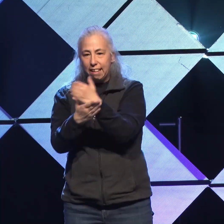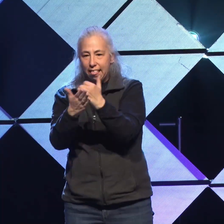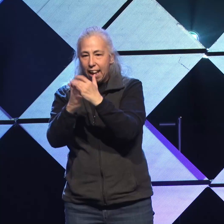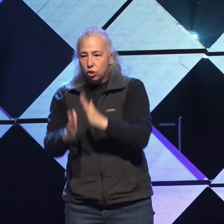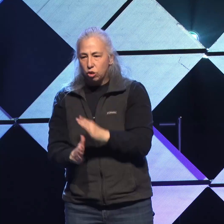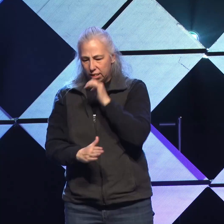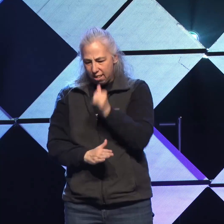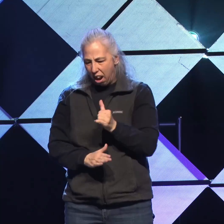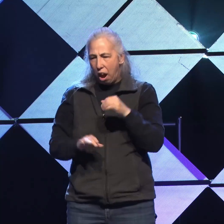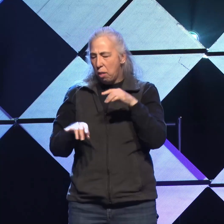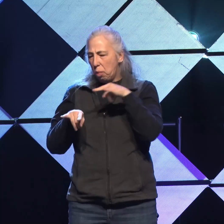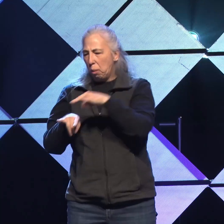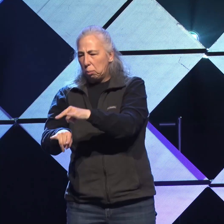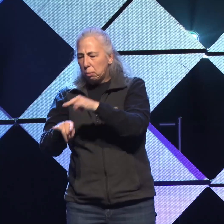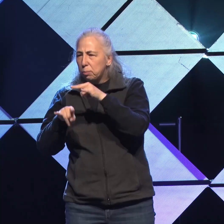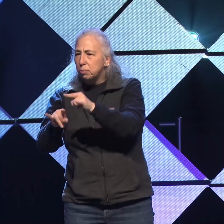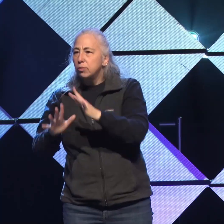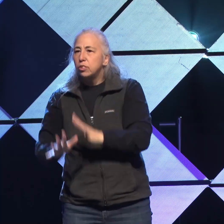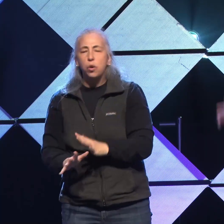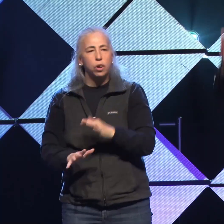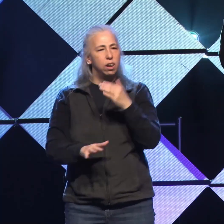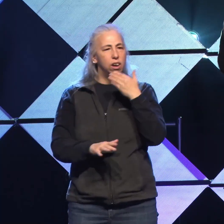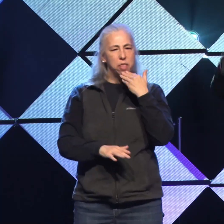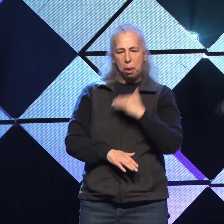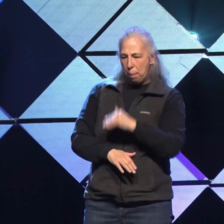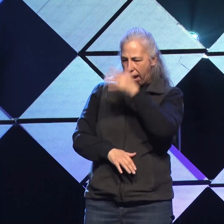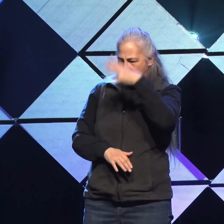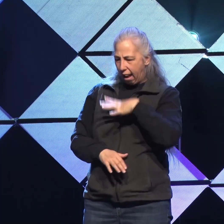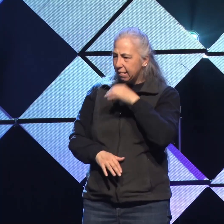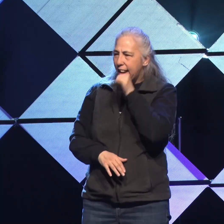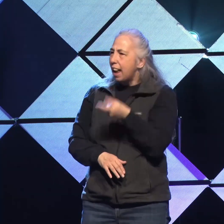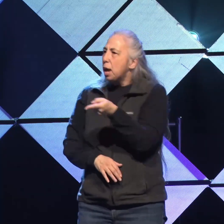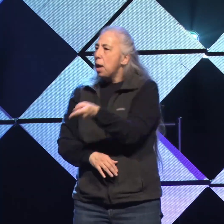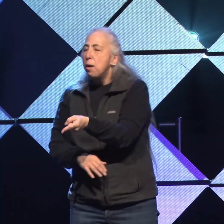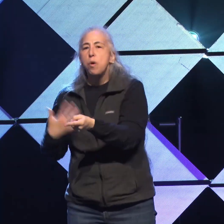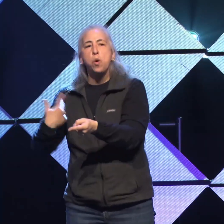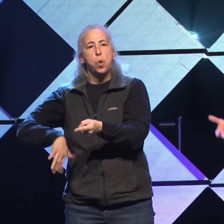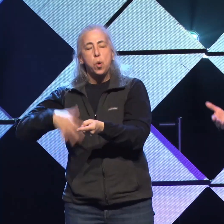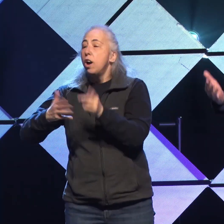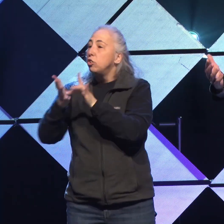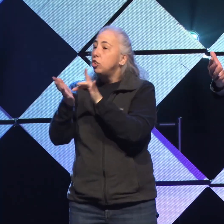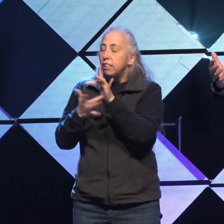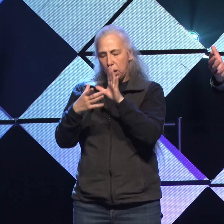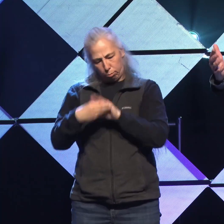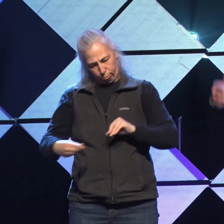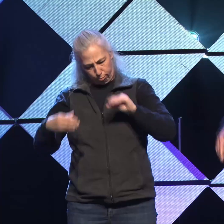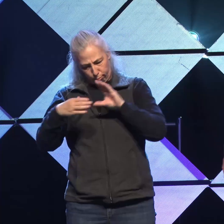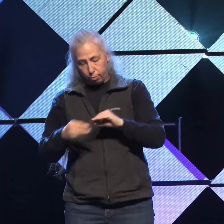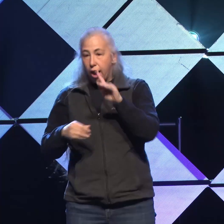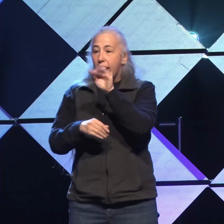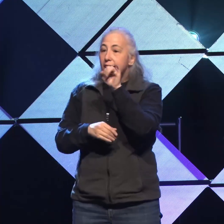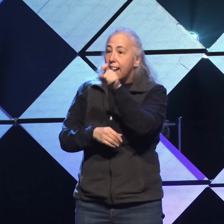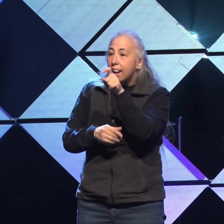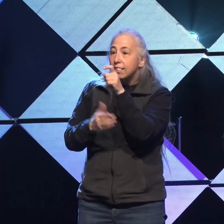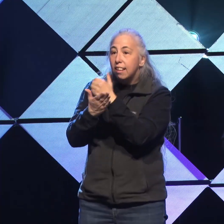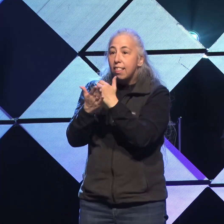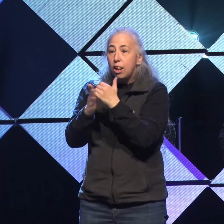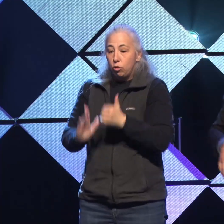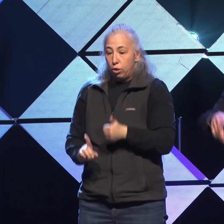a joke and isn't the bad guy? Unbelievable. Jesus telling a story where a tax collector's a